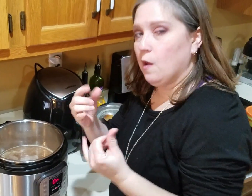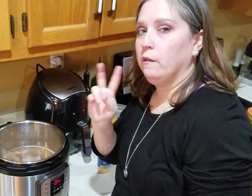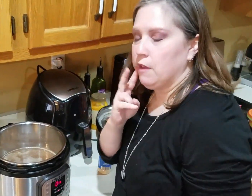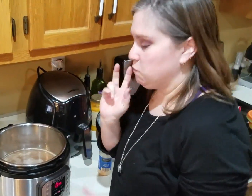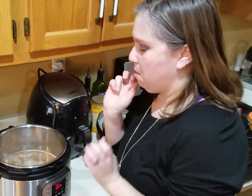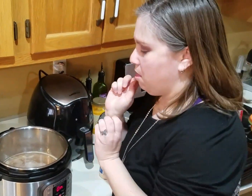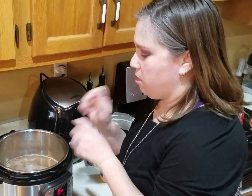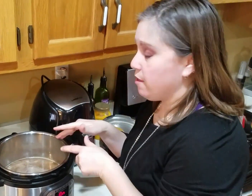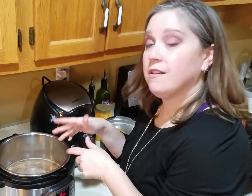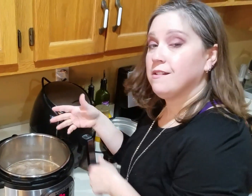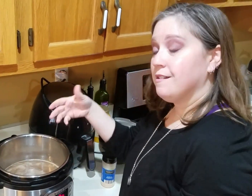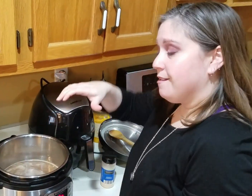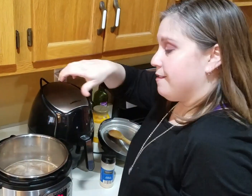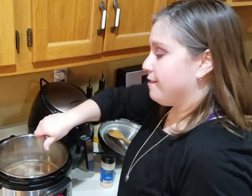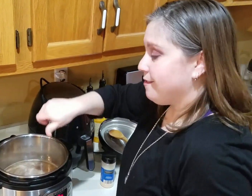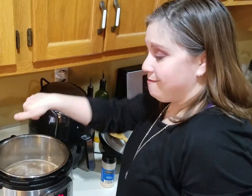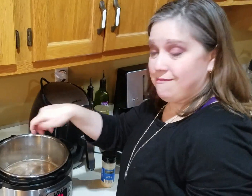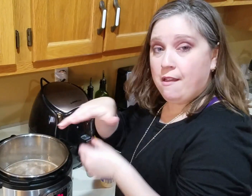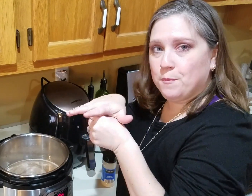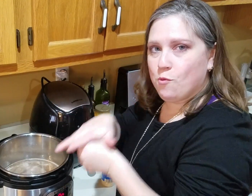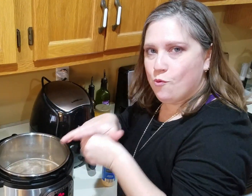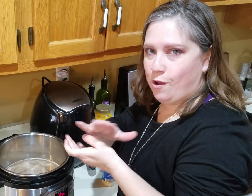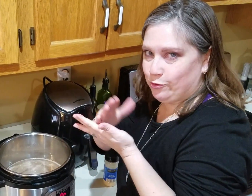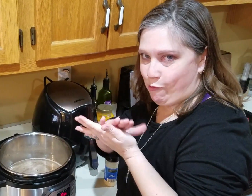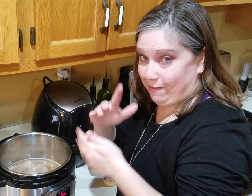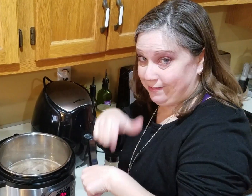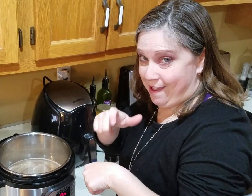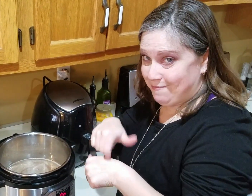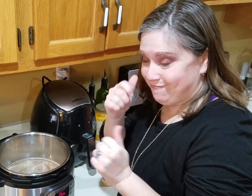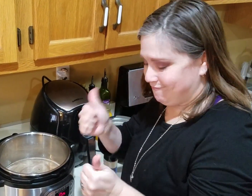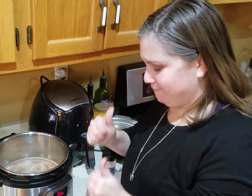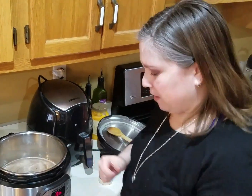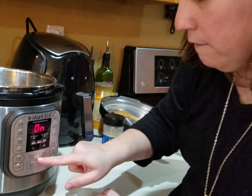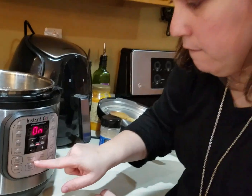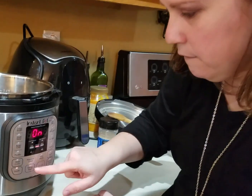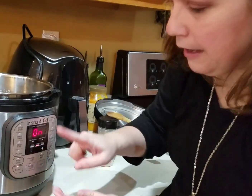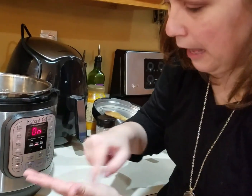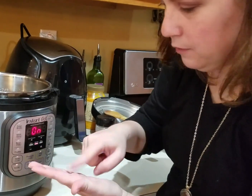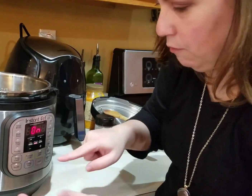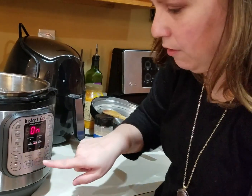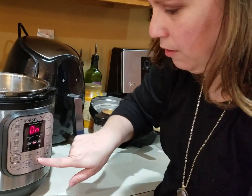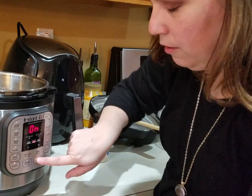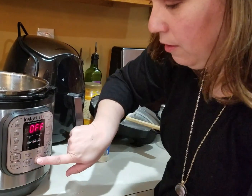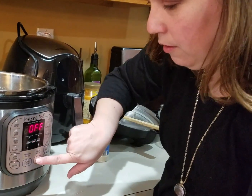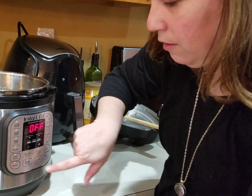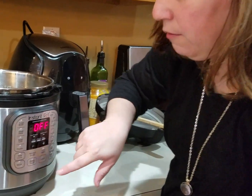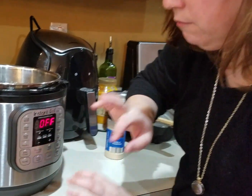And now we're going to go ahead and add in those vegetables, close the lid, and it's time to start pressure cooking. Let's go ahead and cancel the